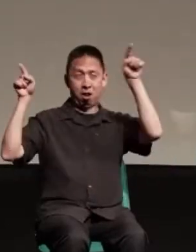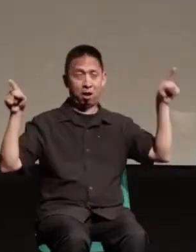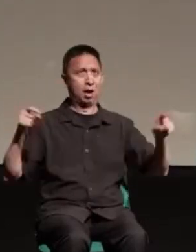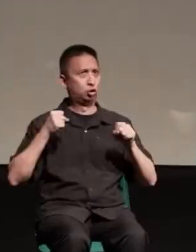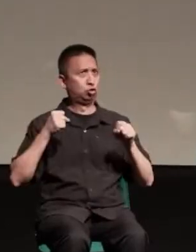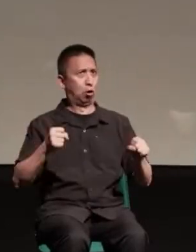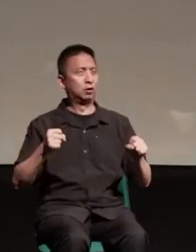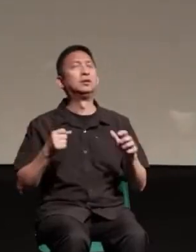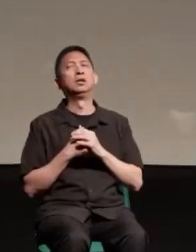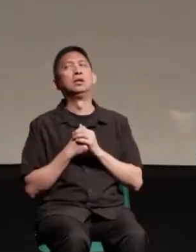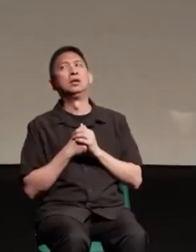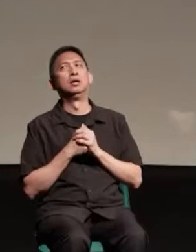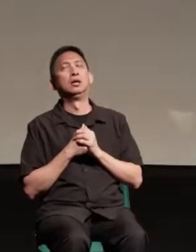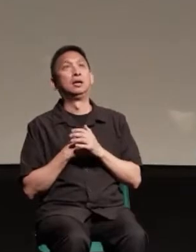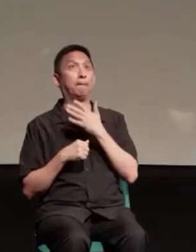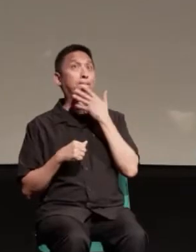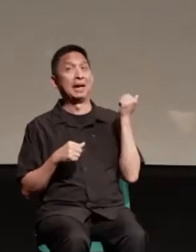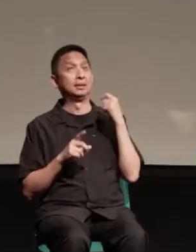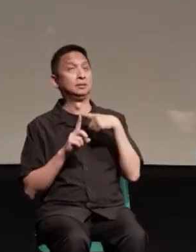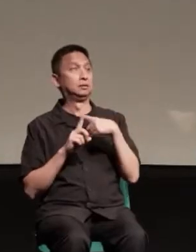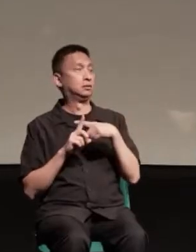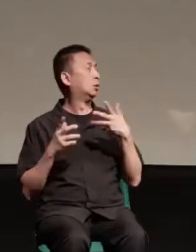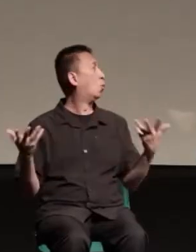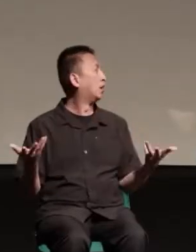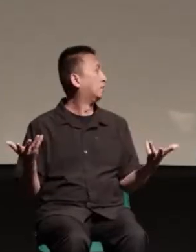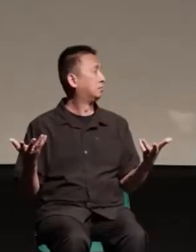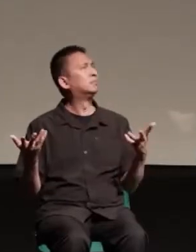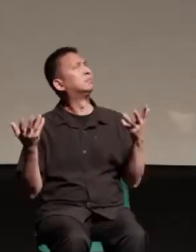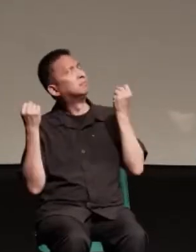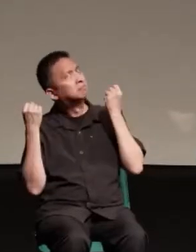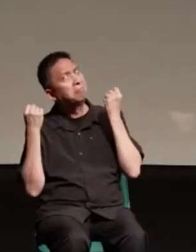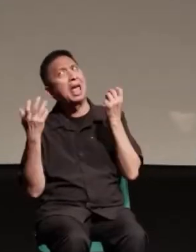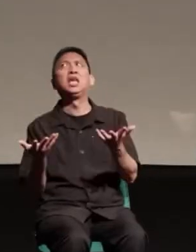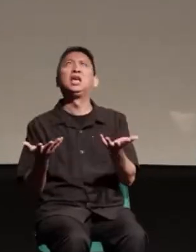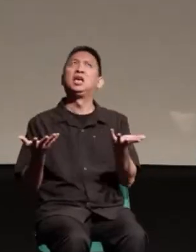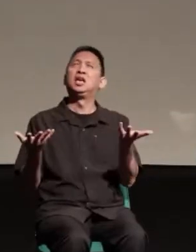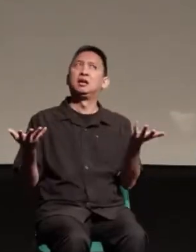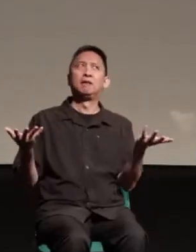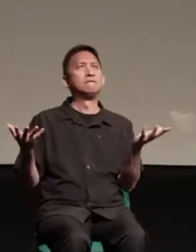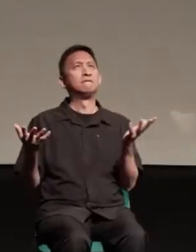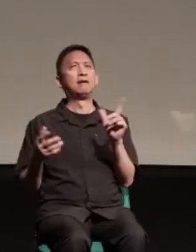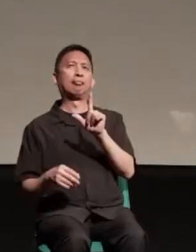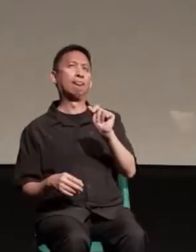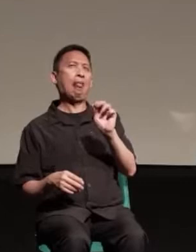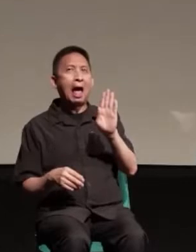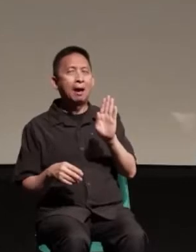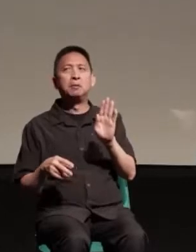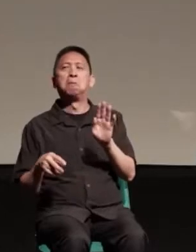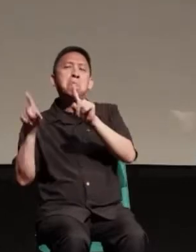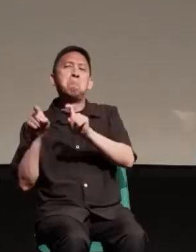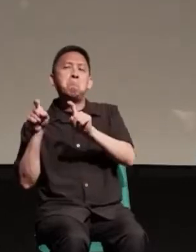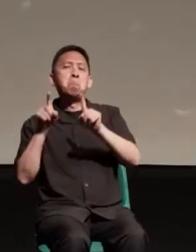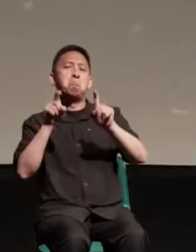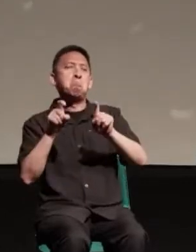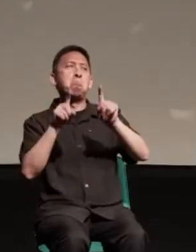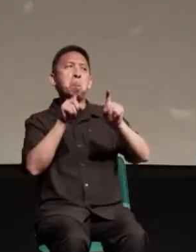of the strengths of this system is that decentralization, because there are so many sort of laboratories within the different